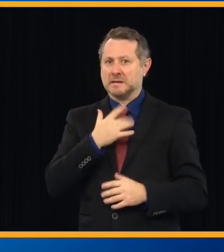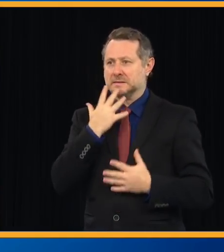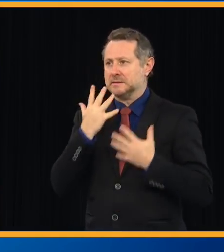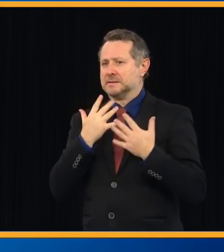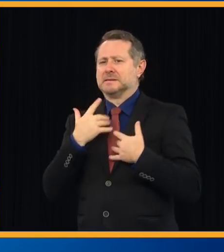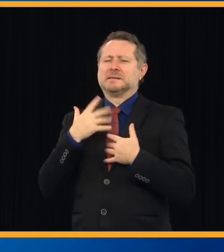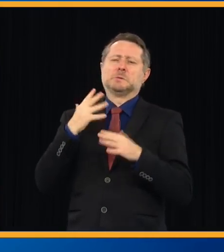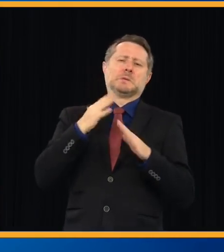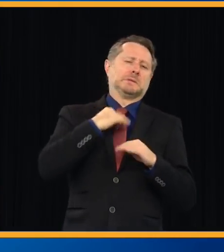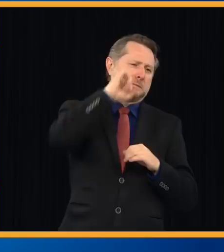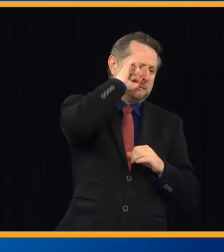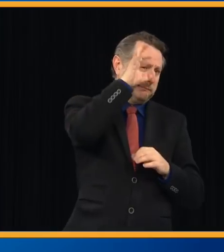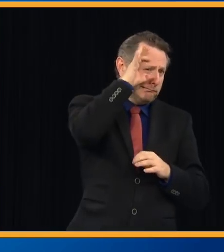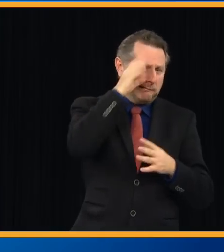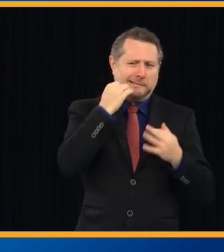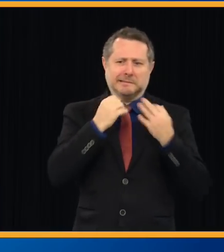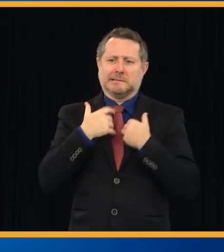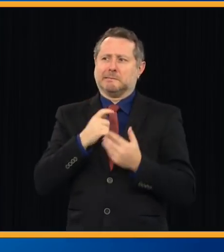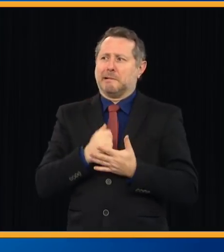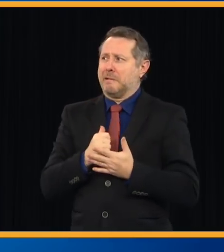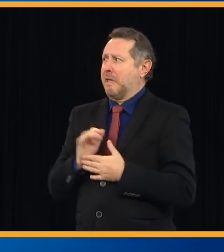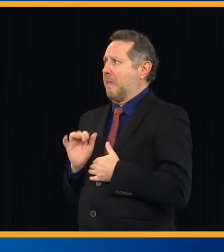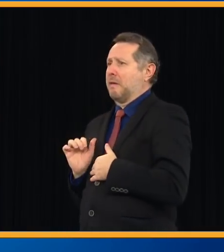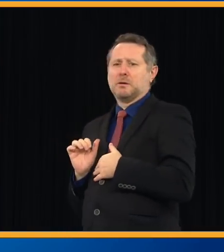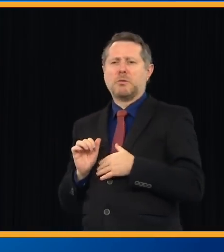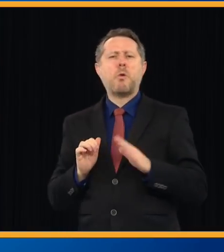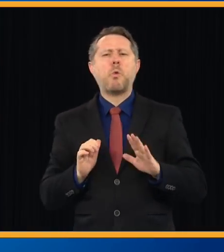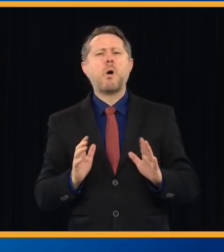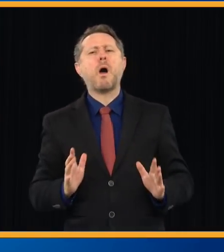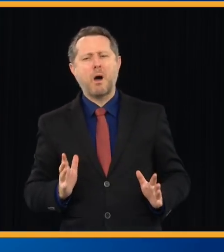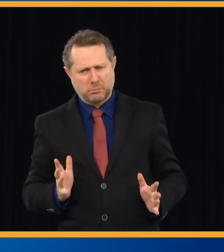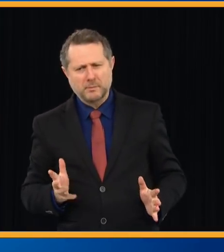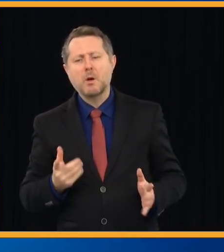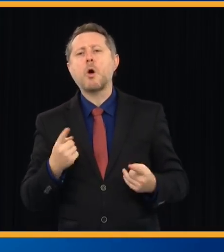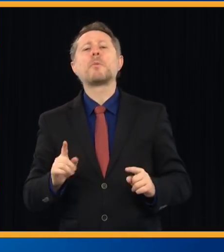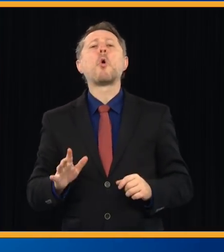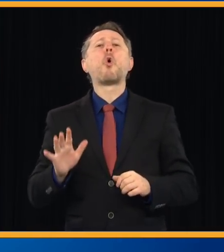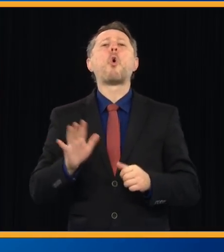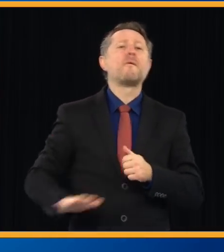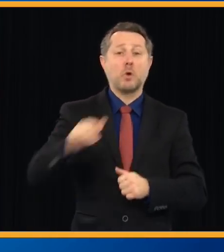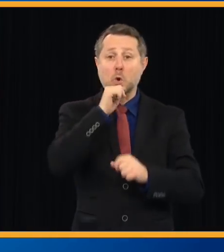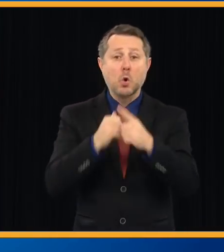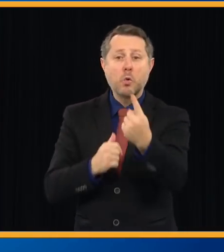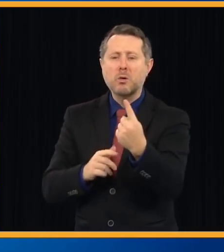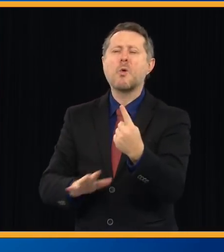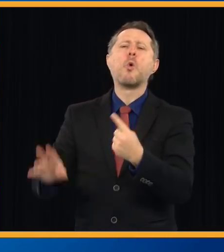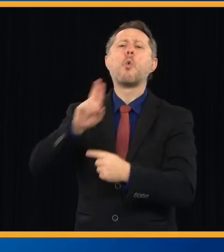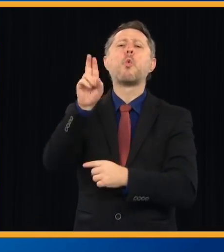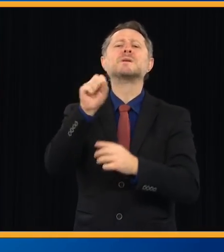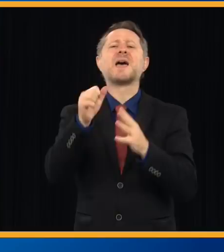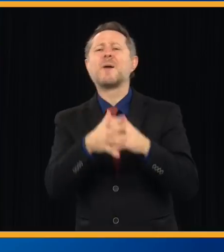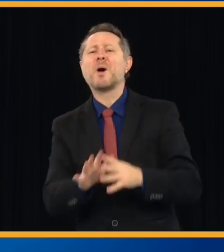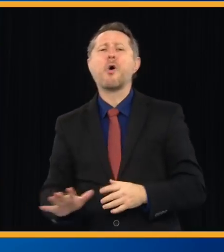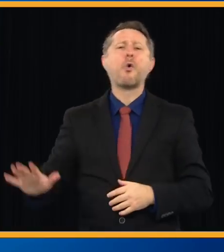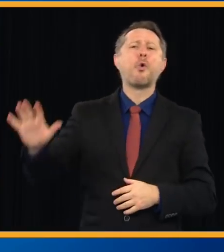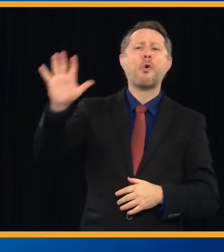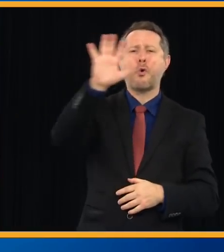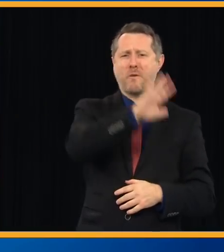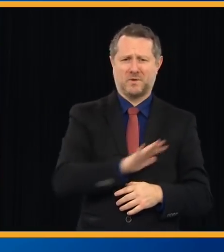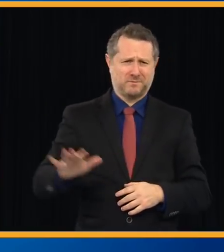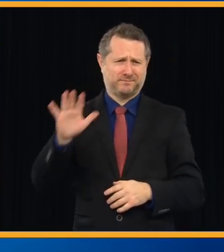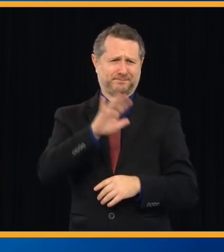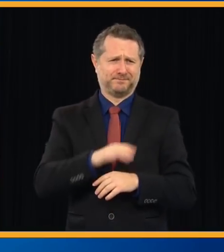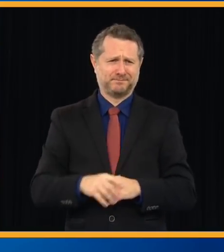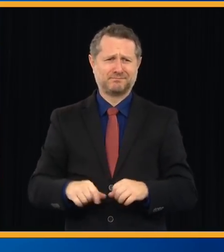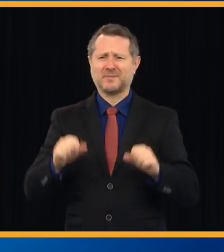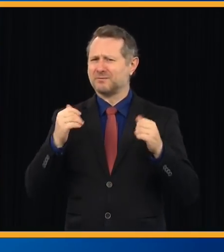need help. This is a national epidemic. It's a statewide epidemic. Ask for help, and we're